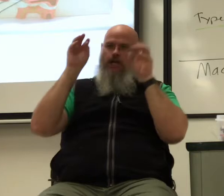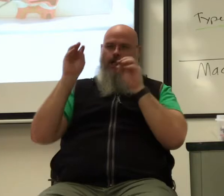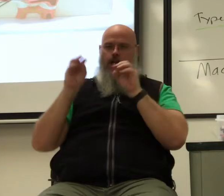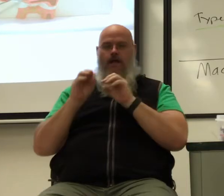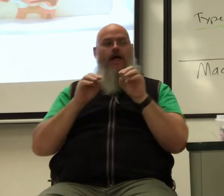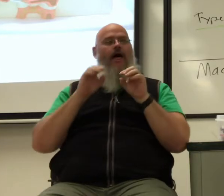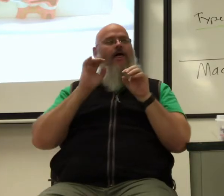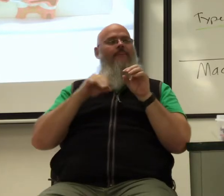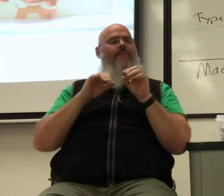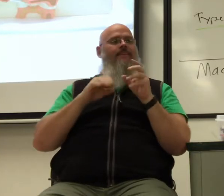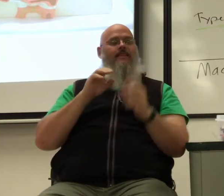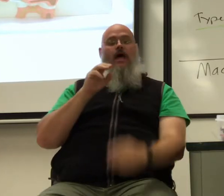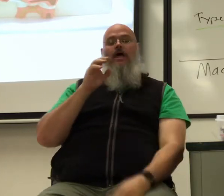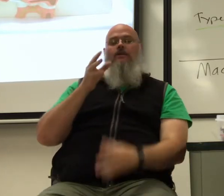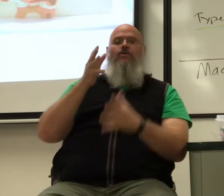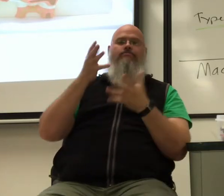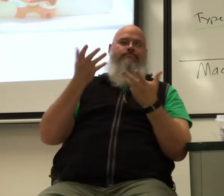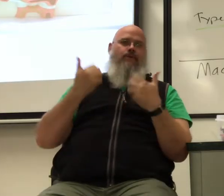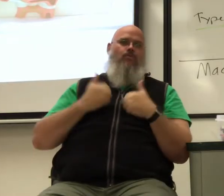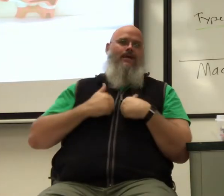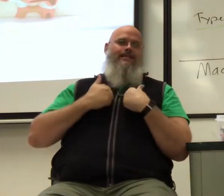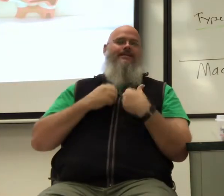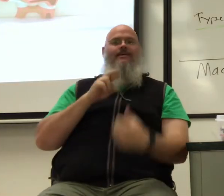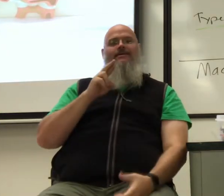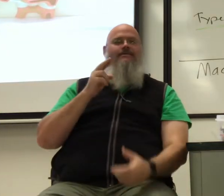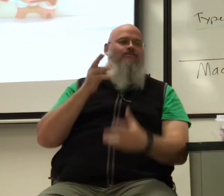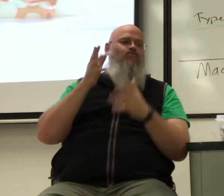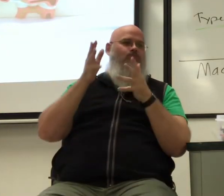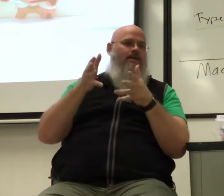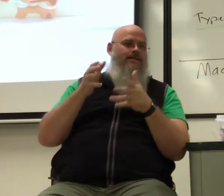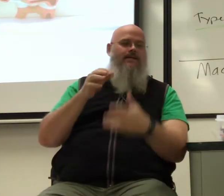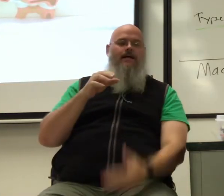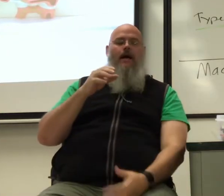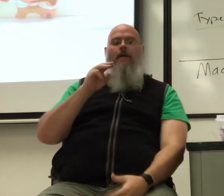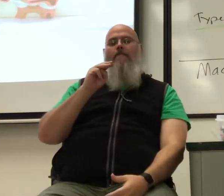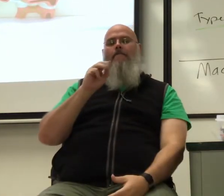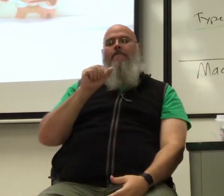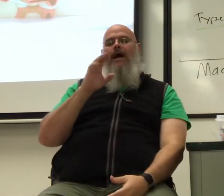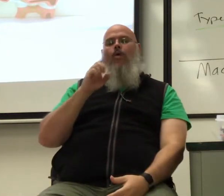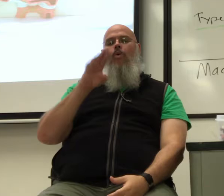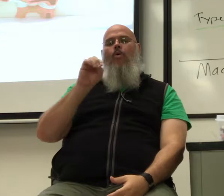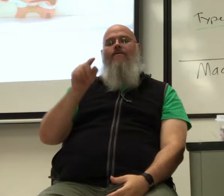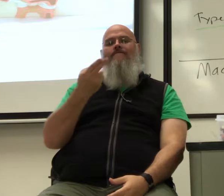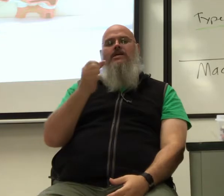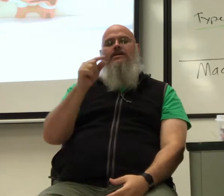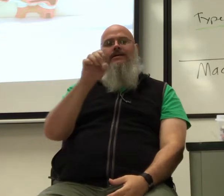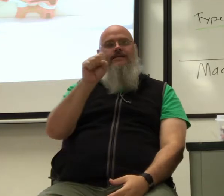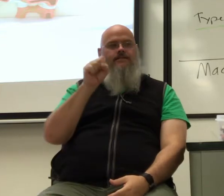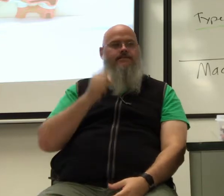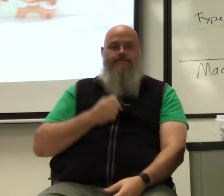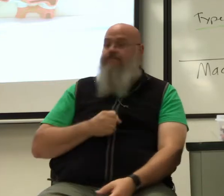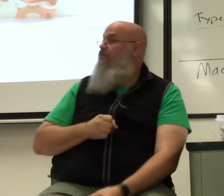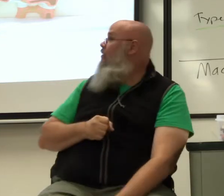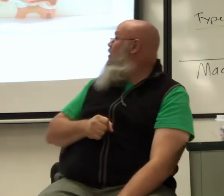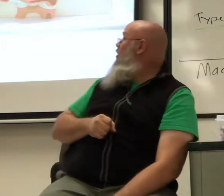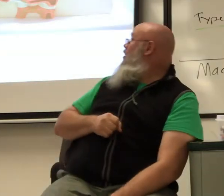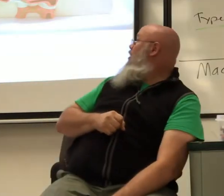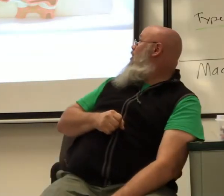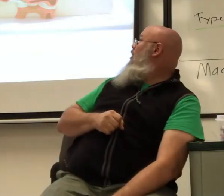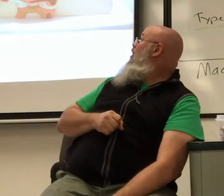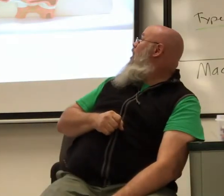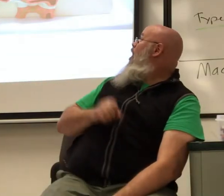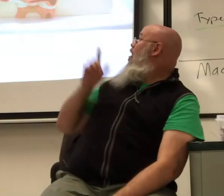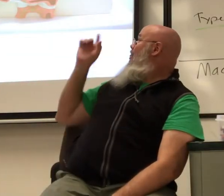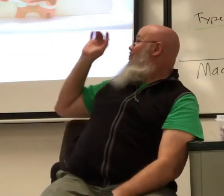the resident macrophages. All right, that's all they show you there. So this is on the back